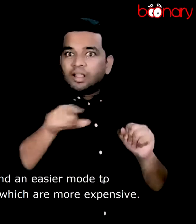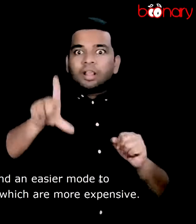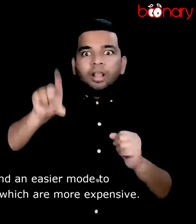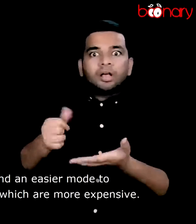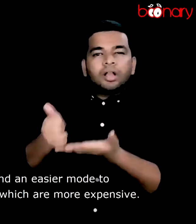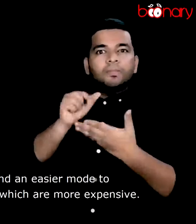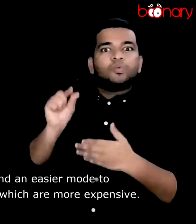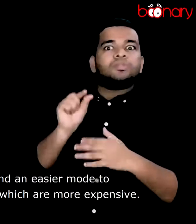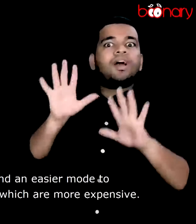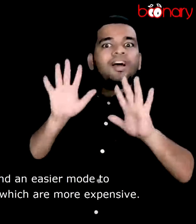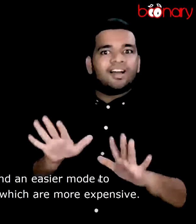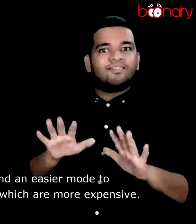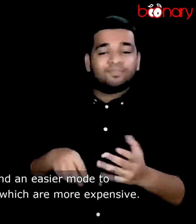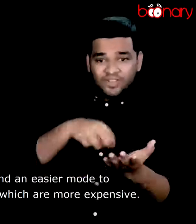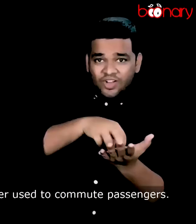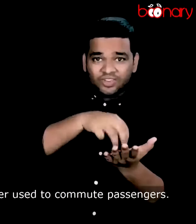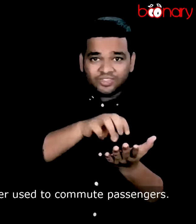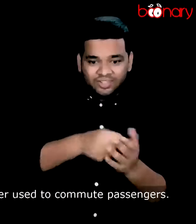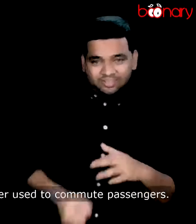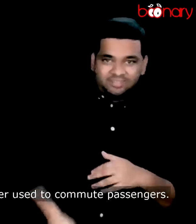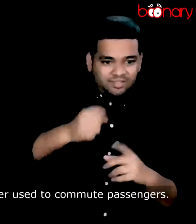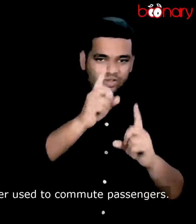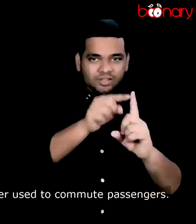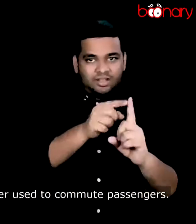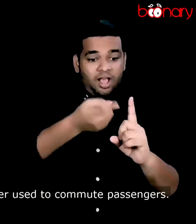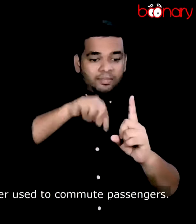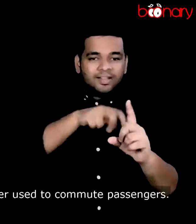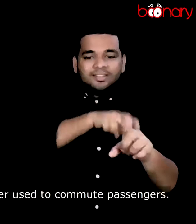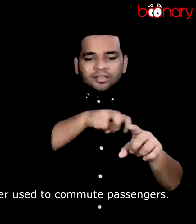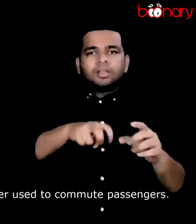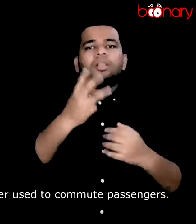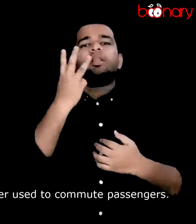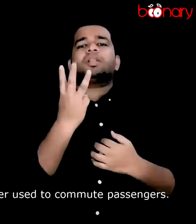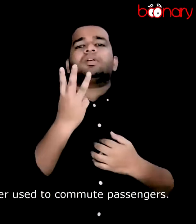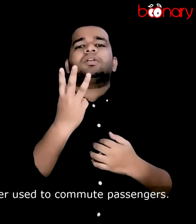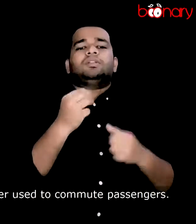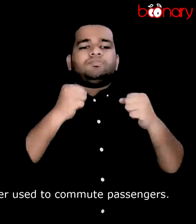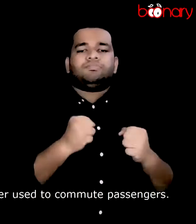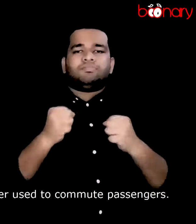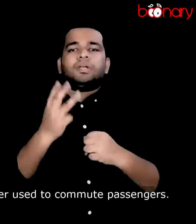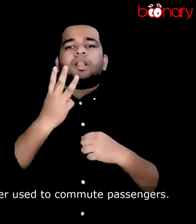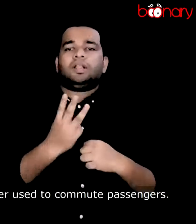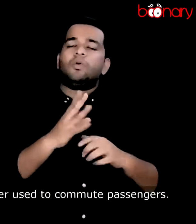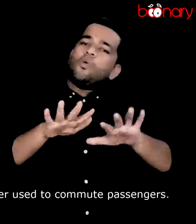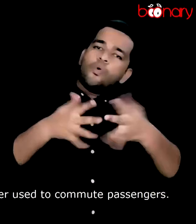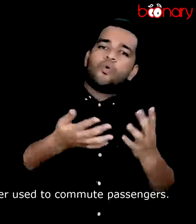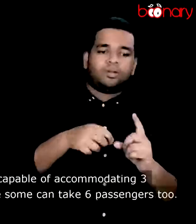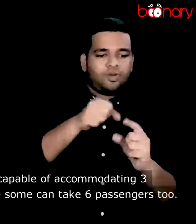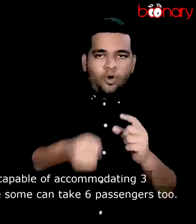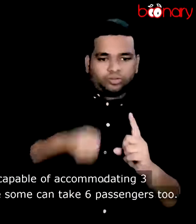expensive. An auto rickshaw is a three-wheeler used to commute passengers. Some auto